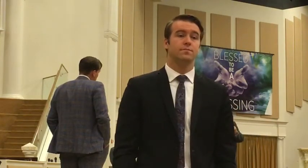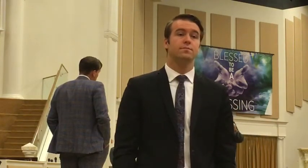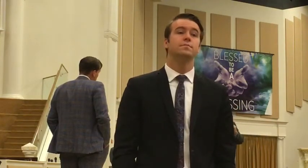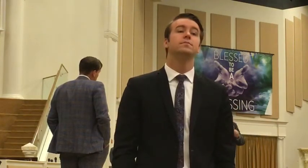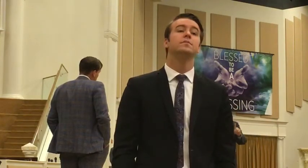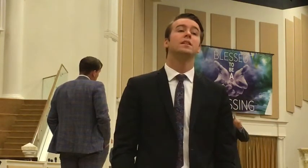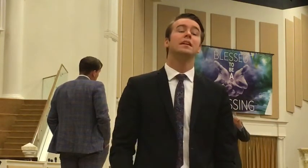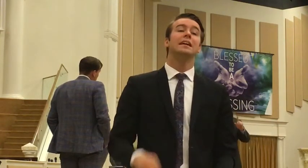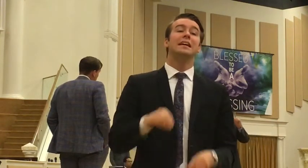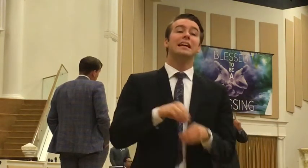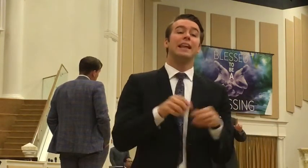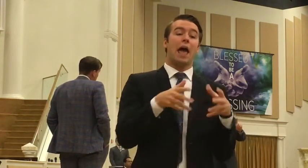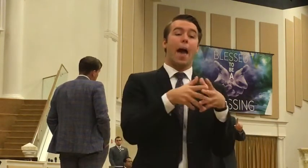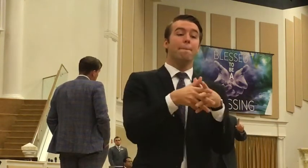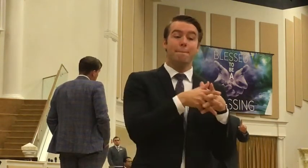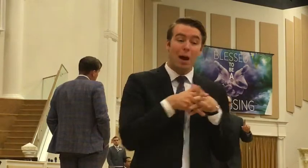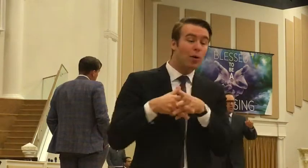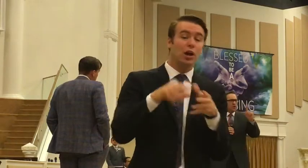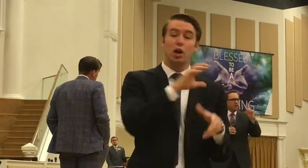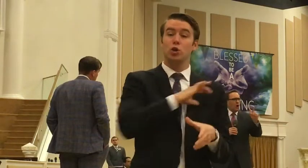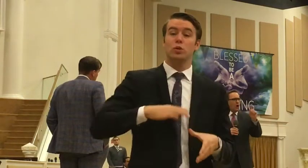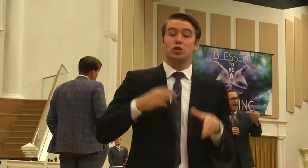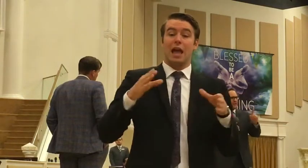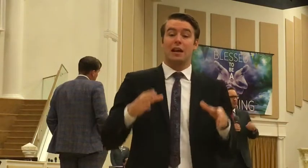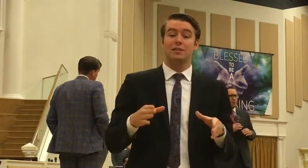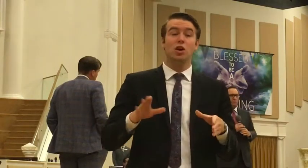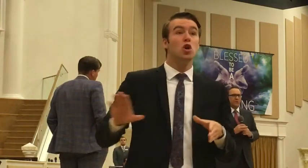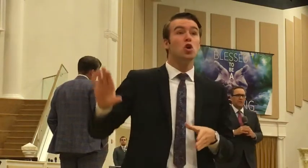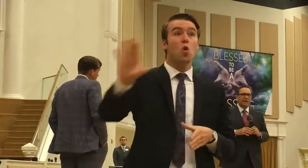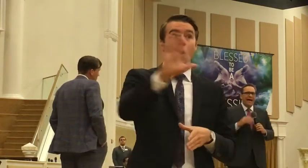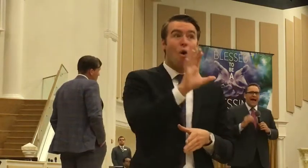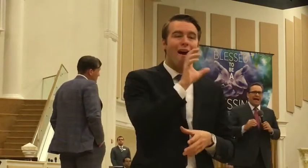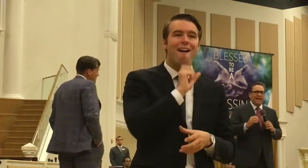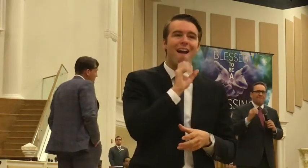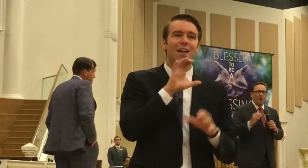In American Christianity, your age group,